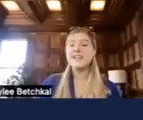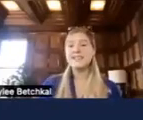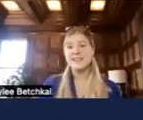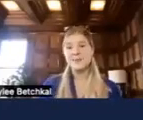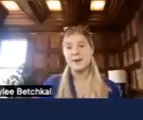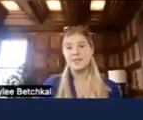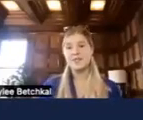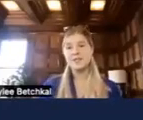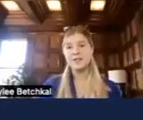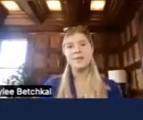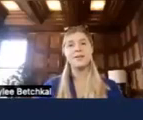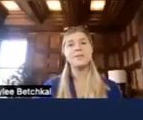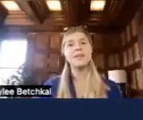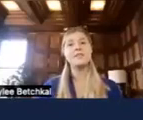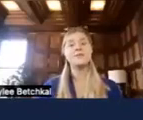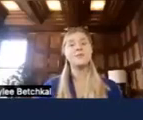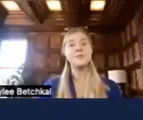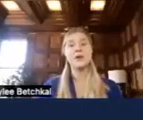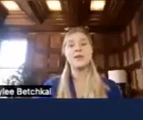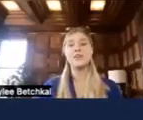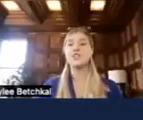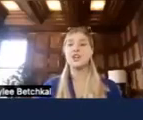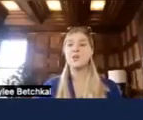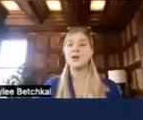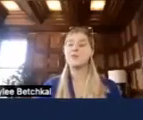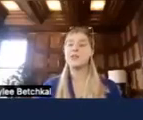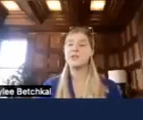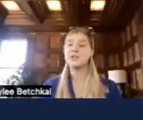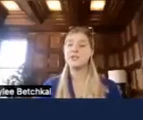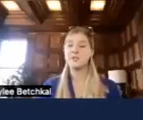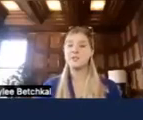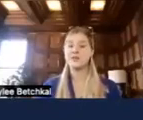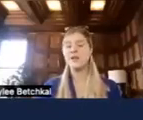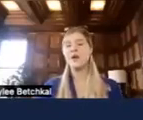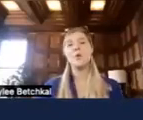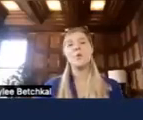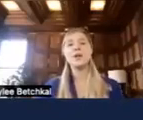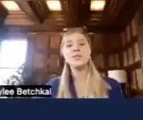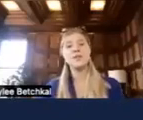This study has yet to be published, but it completed its most recent wave in January of 2022.